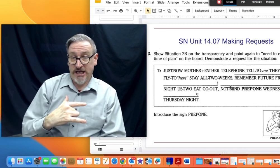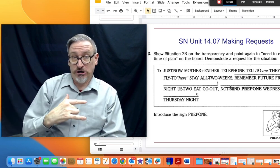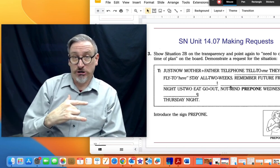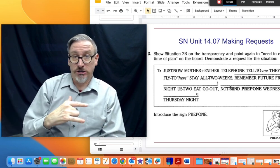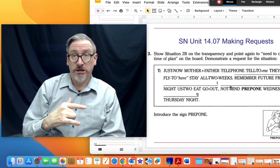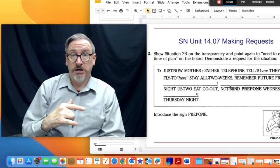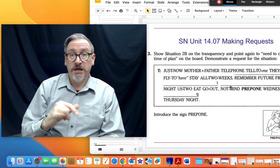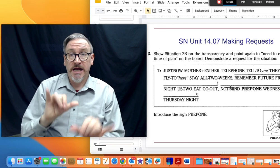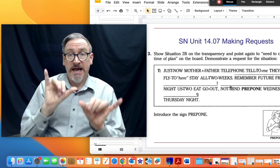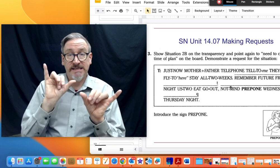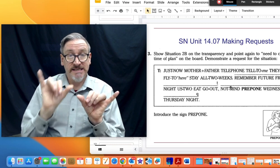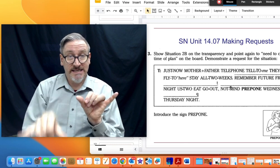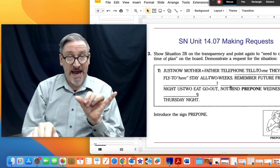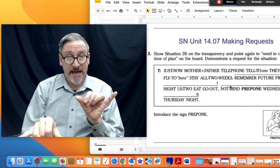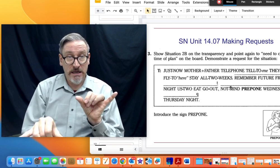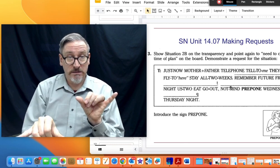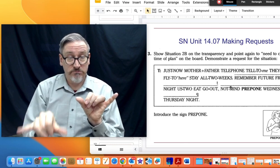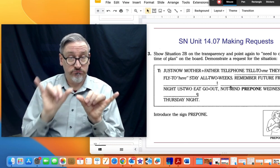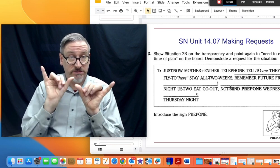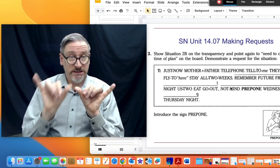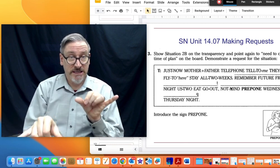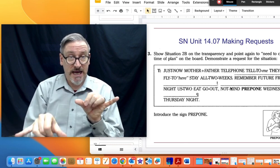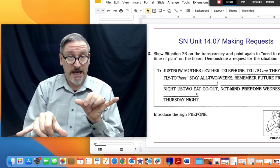Fly here and stay